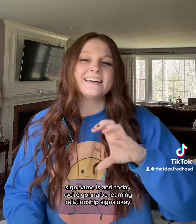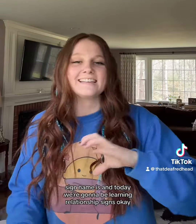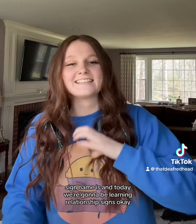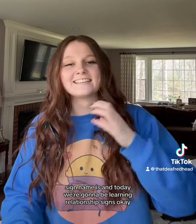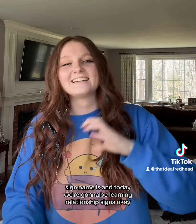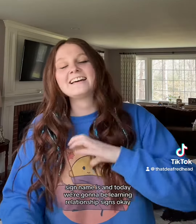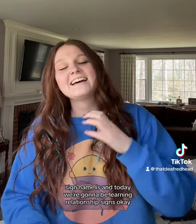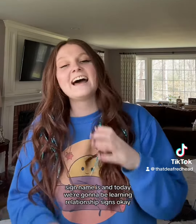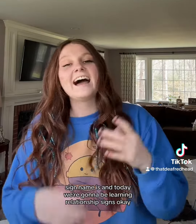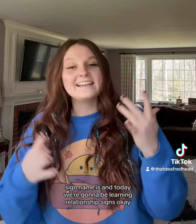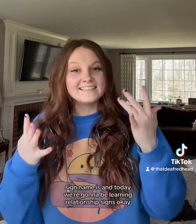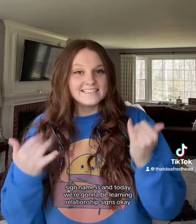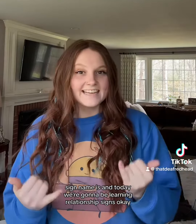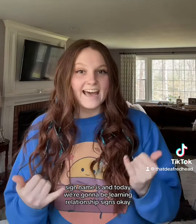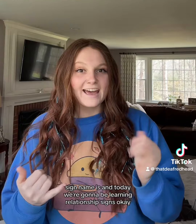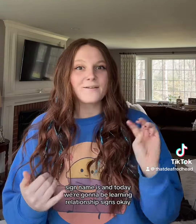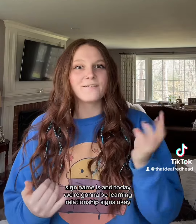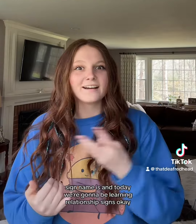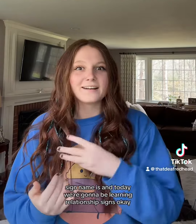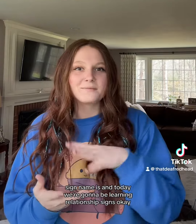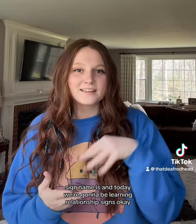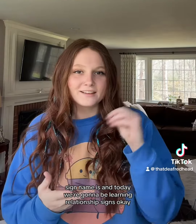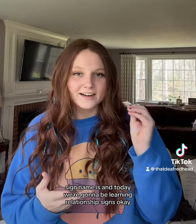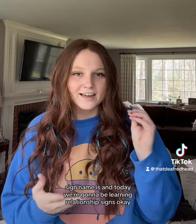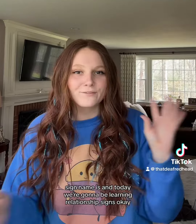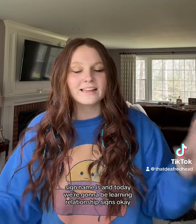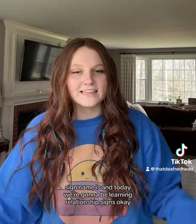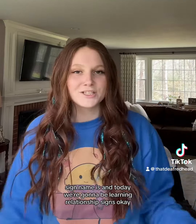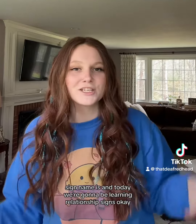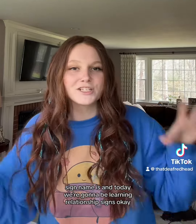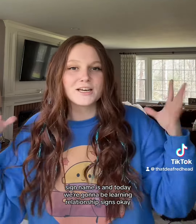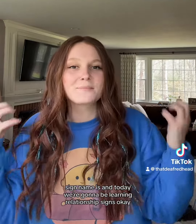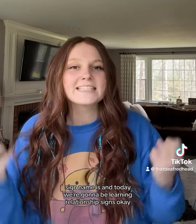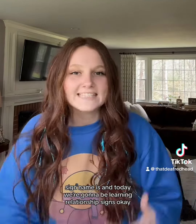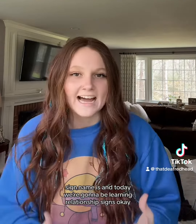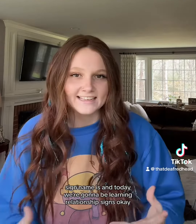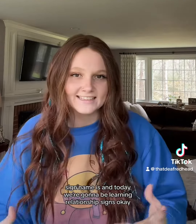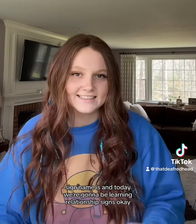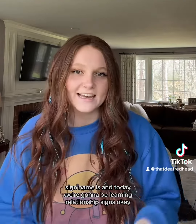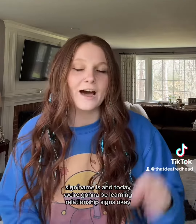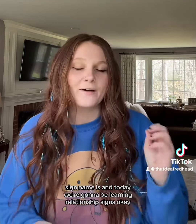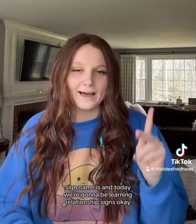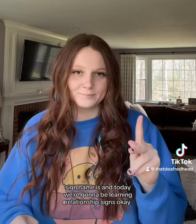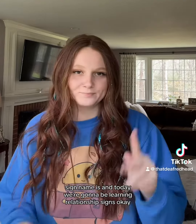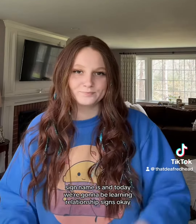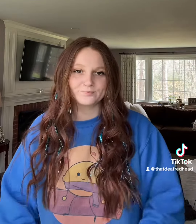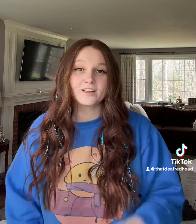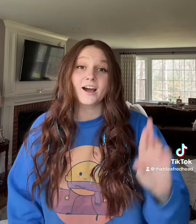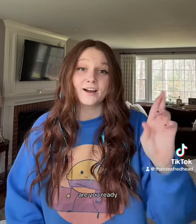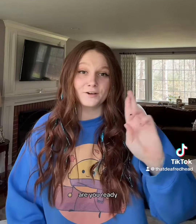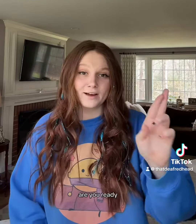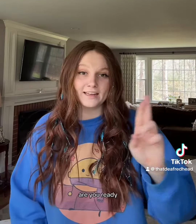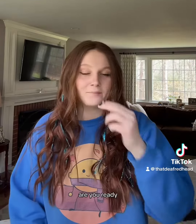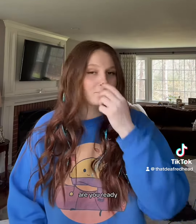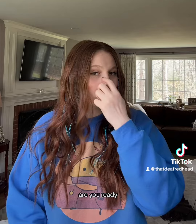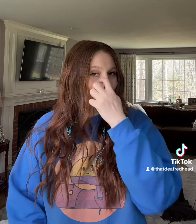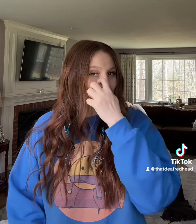is, and today we're going to be learning relationship signs. Okay, are you ready?